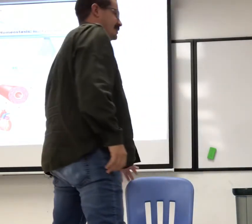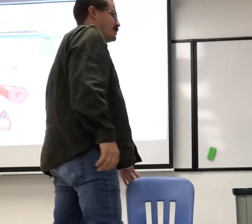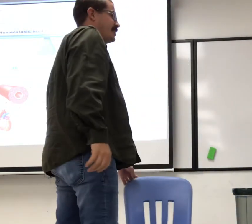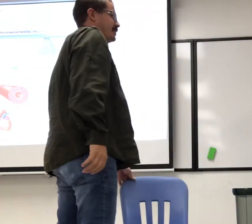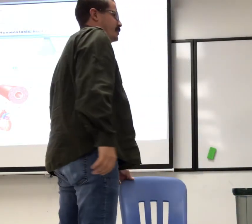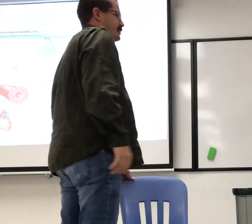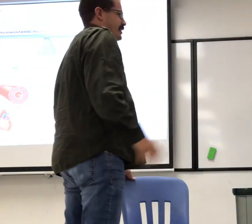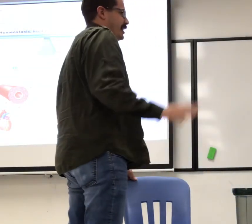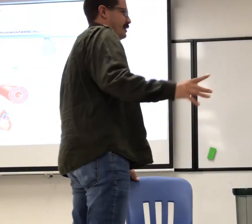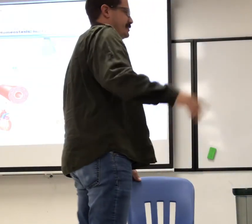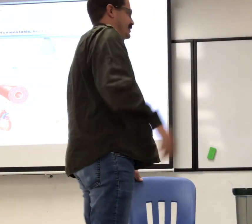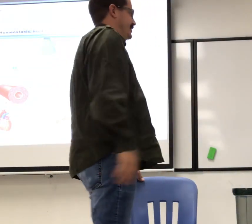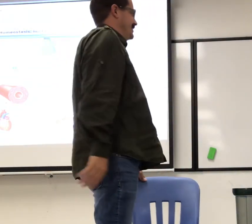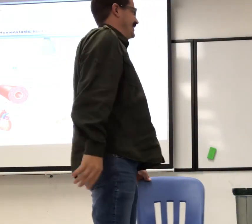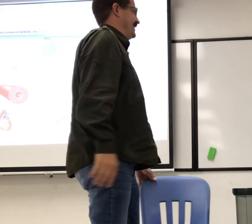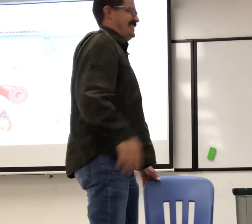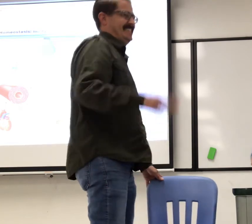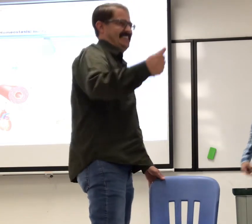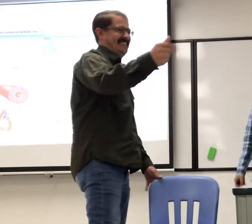That's more like 25.